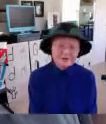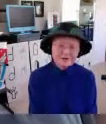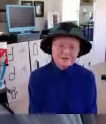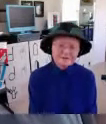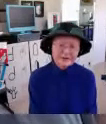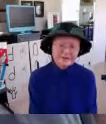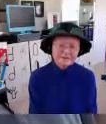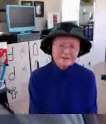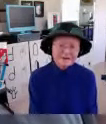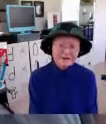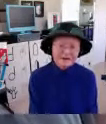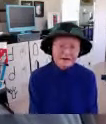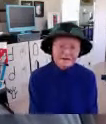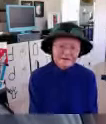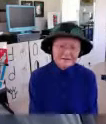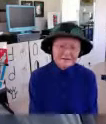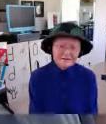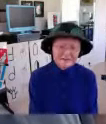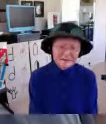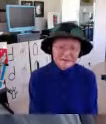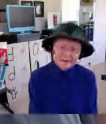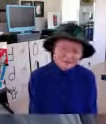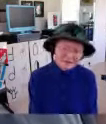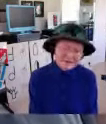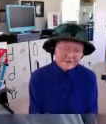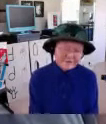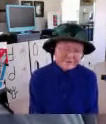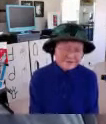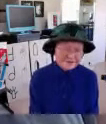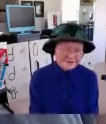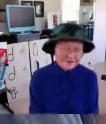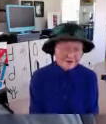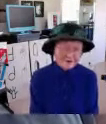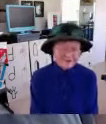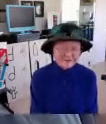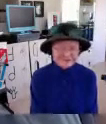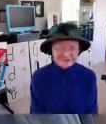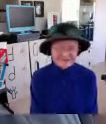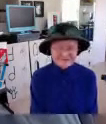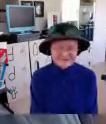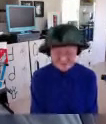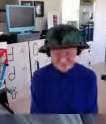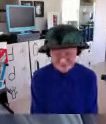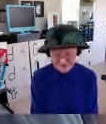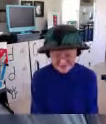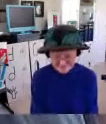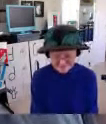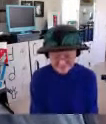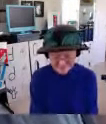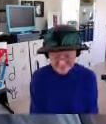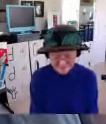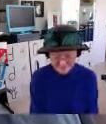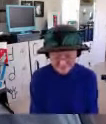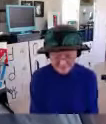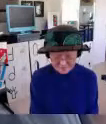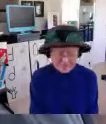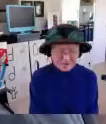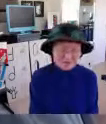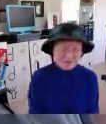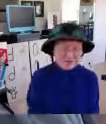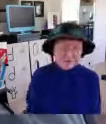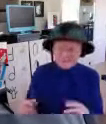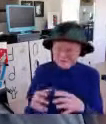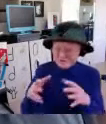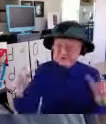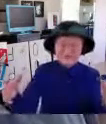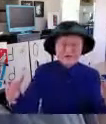Online. And I know that it probably is so obvious to the three of us, but actually when Rachel was just showing the